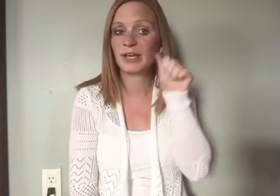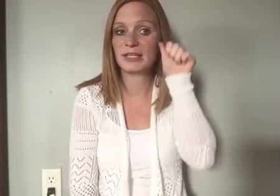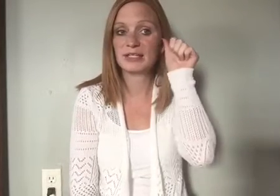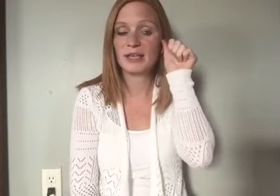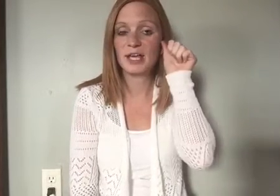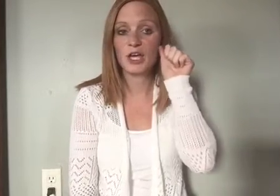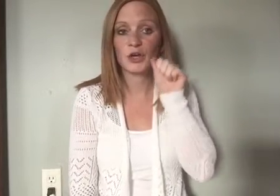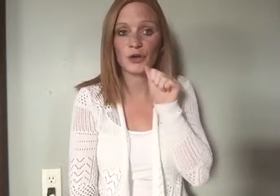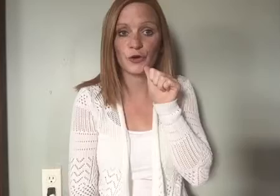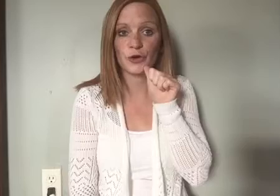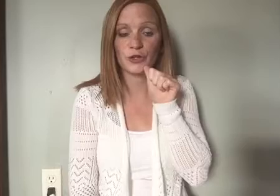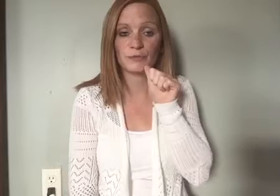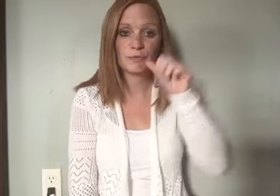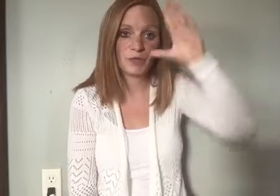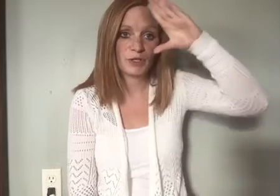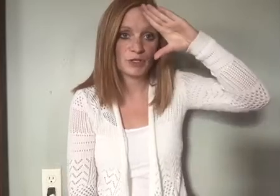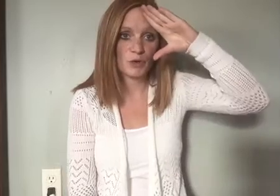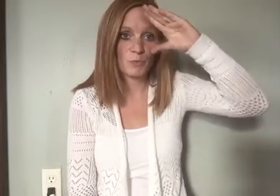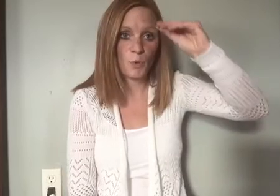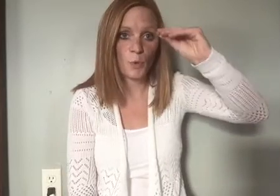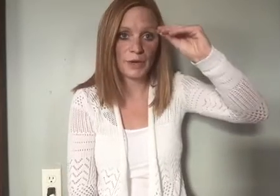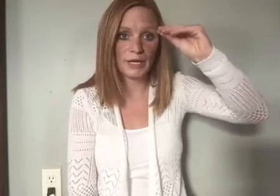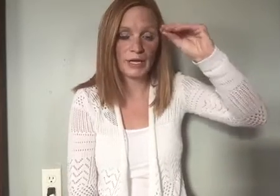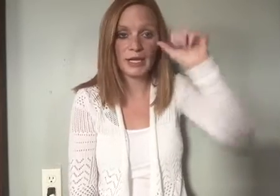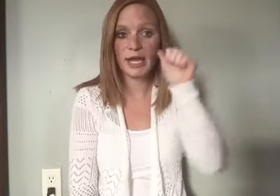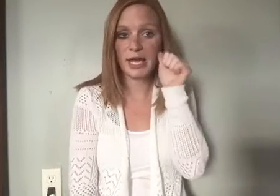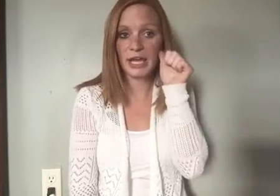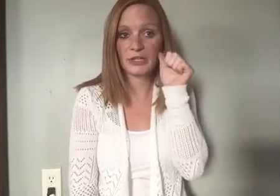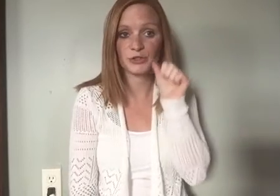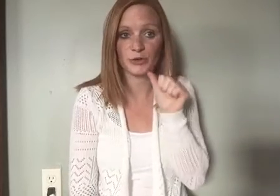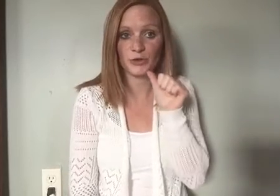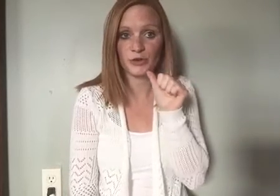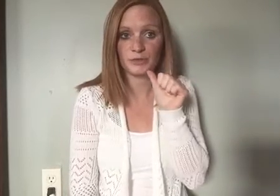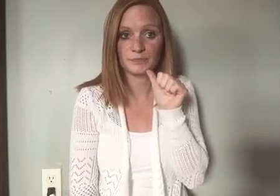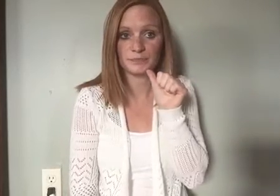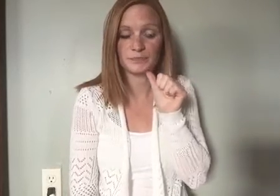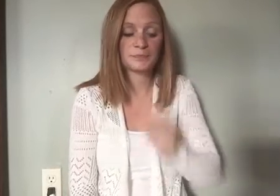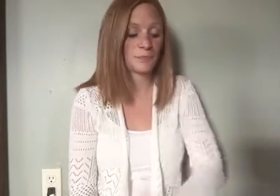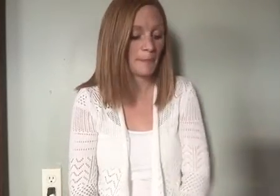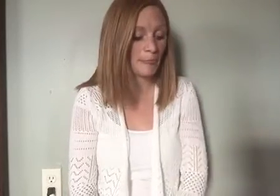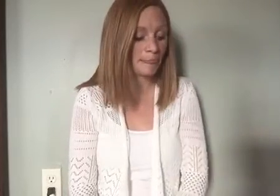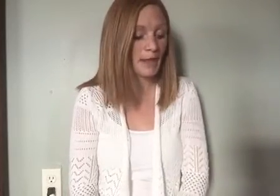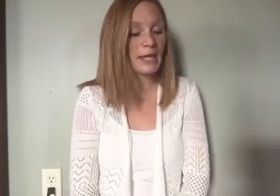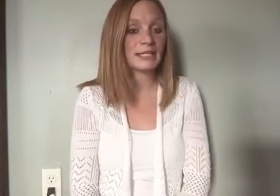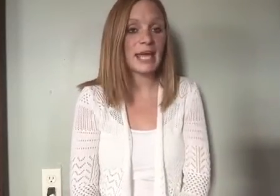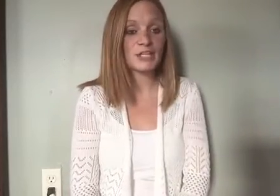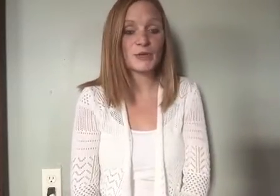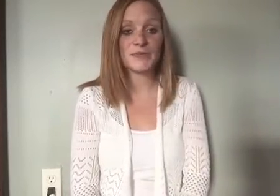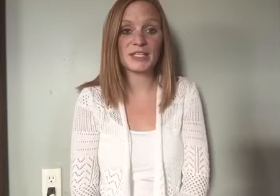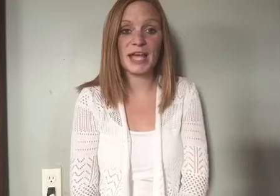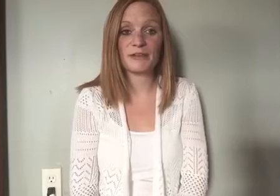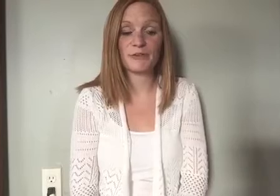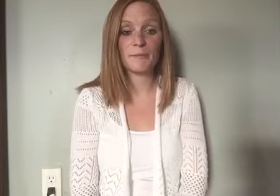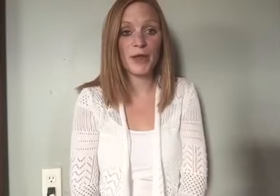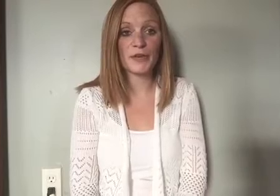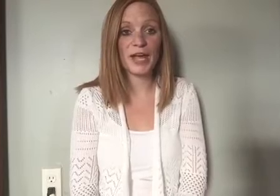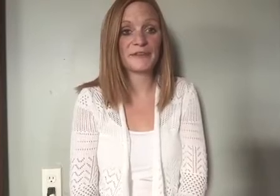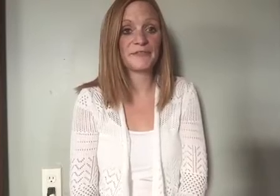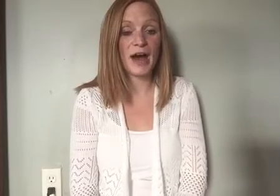face. Girl. So boy and girl. Next, you have the sign for mother and